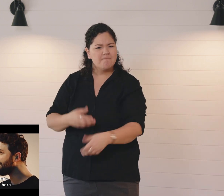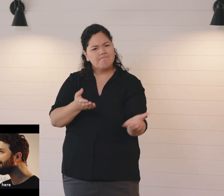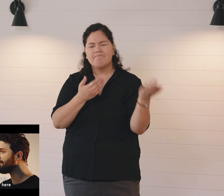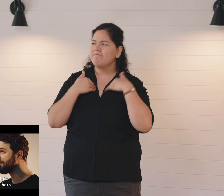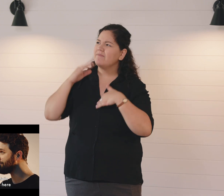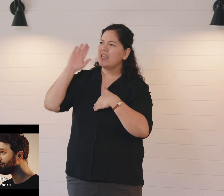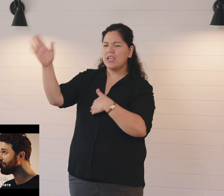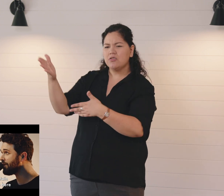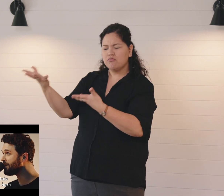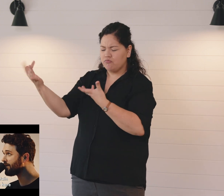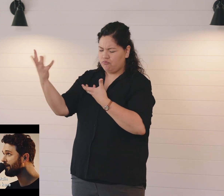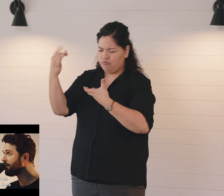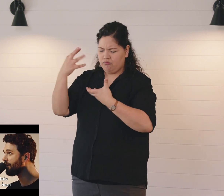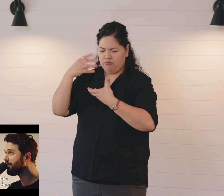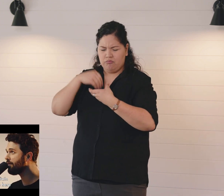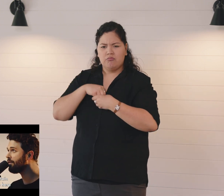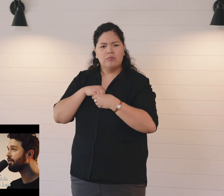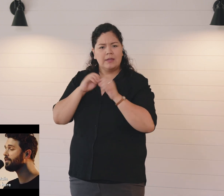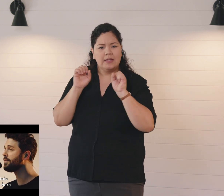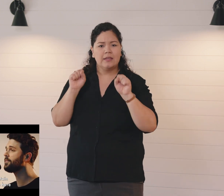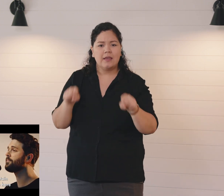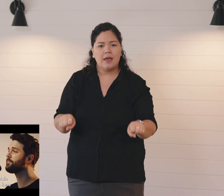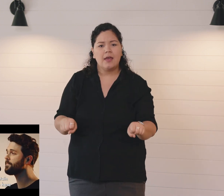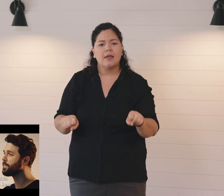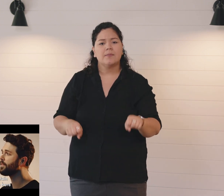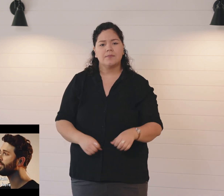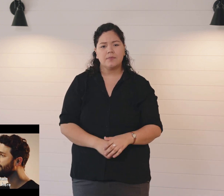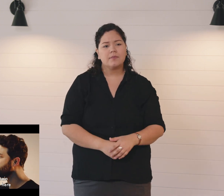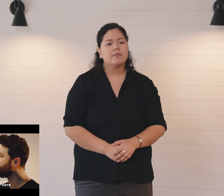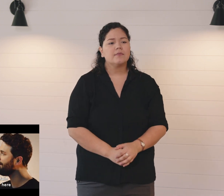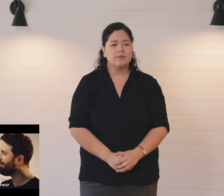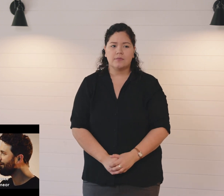and find his goodness here.